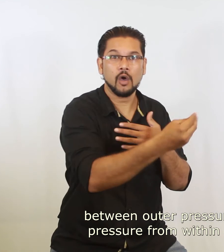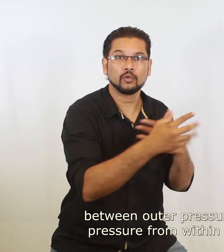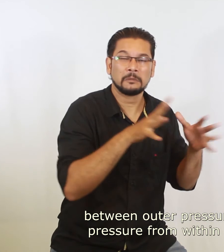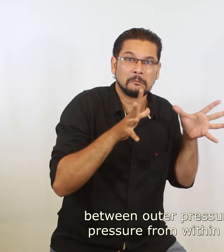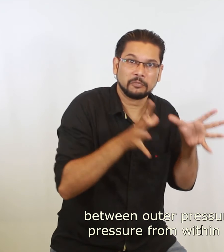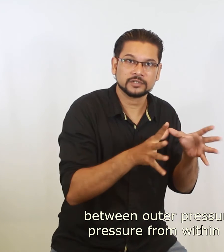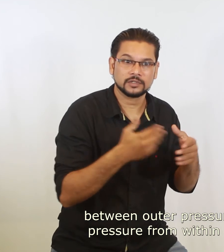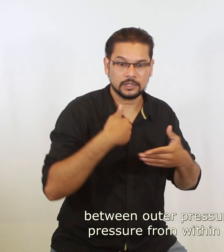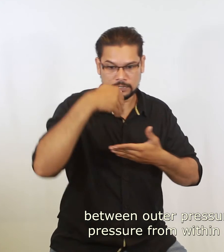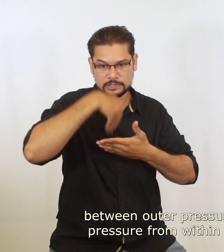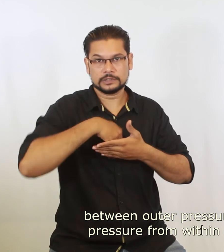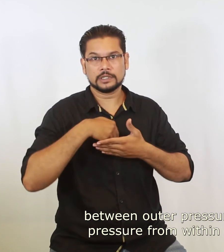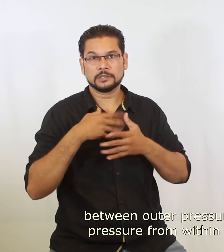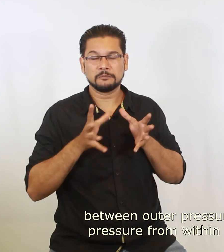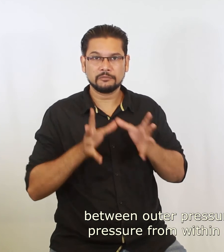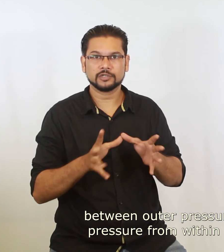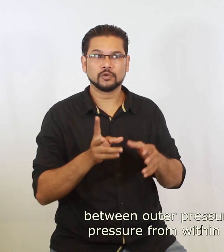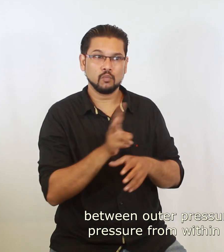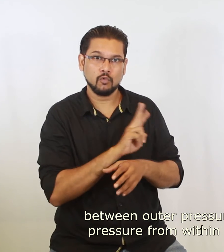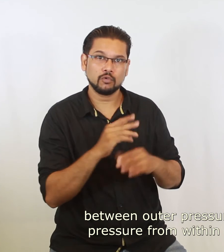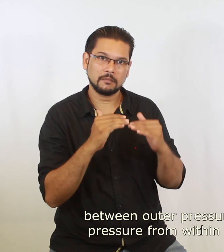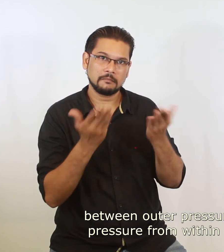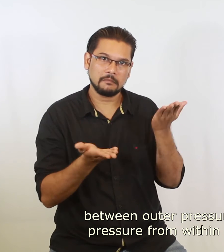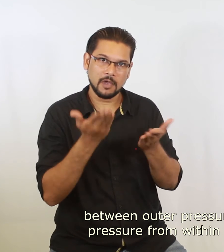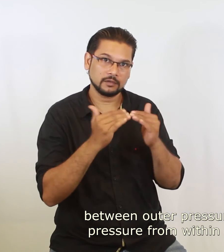between outer pressure and the pressure from within our body.